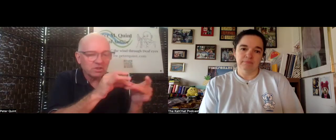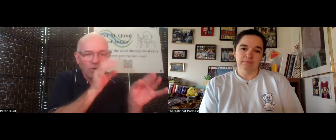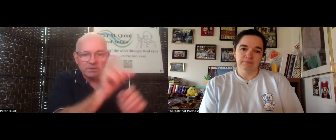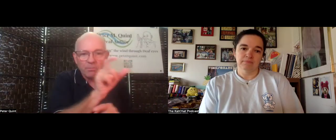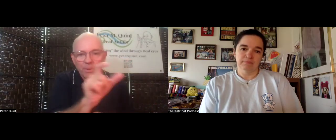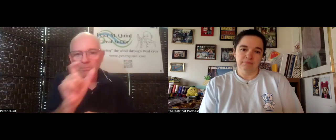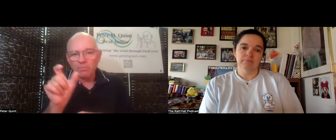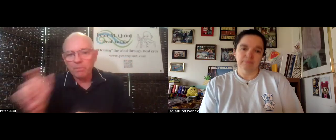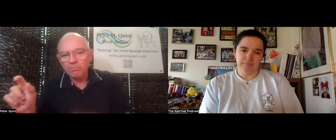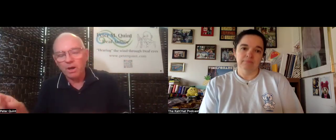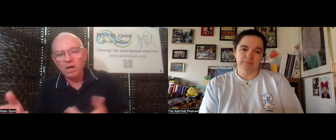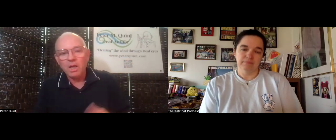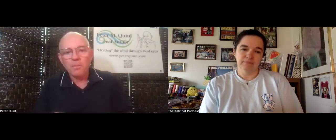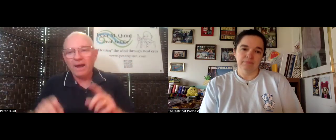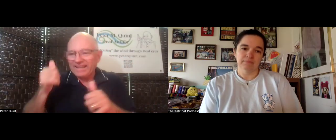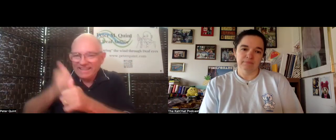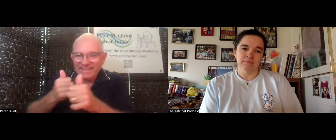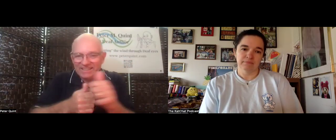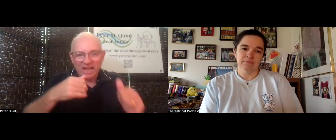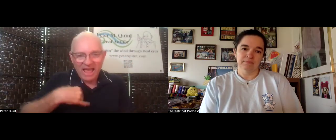short stories,